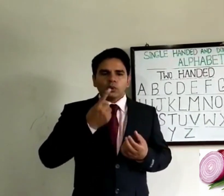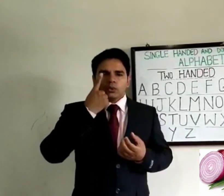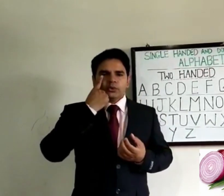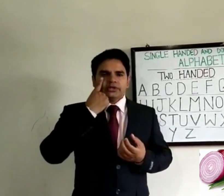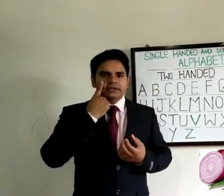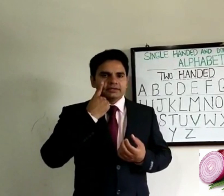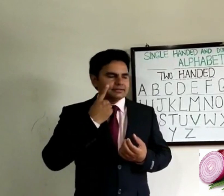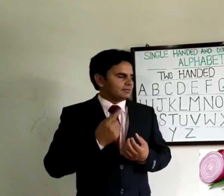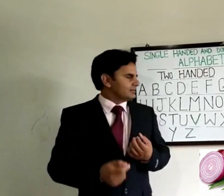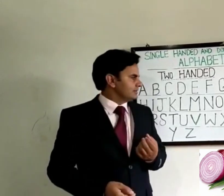onion.